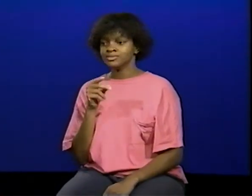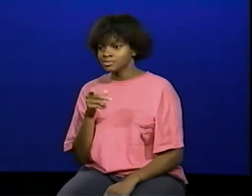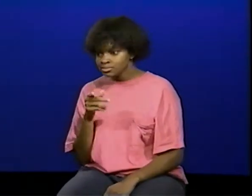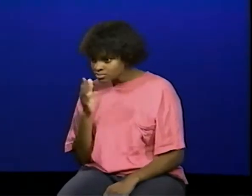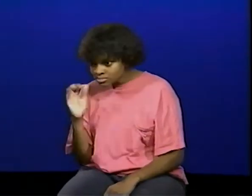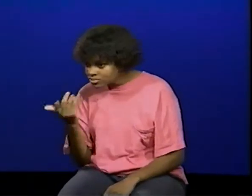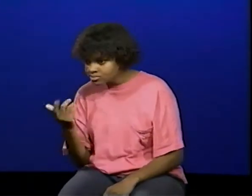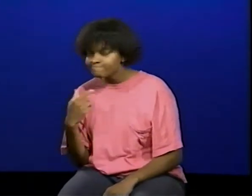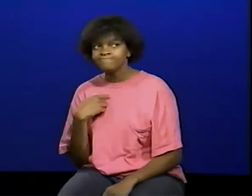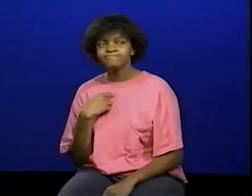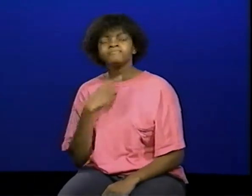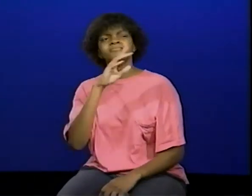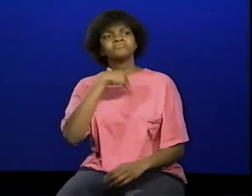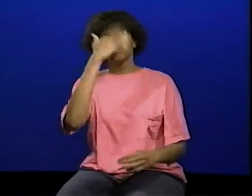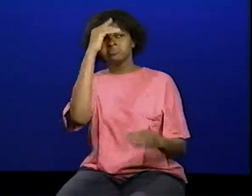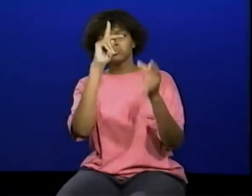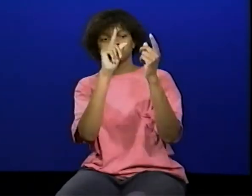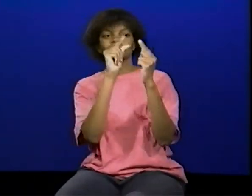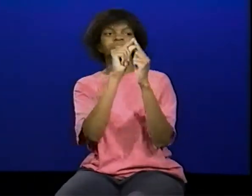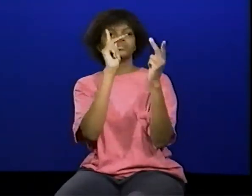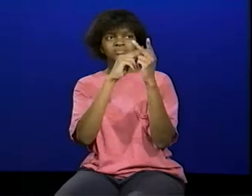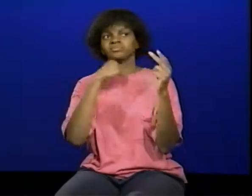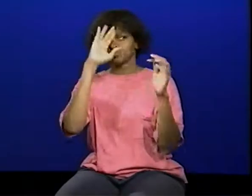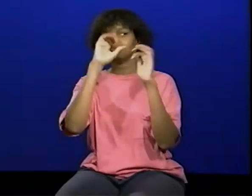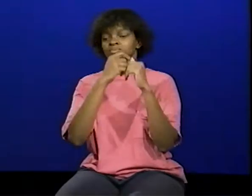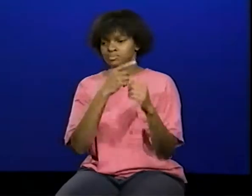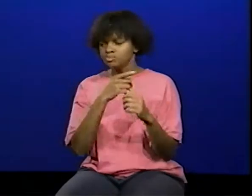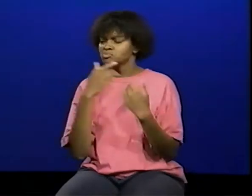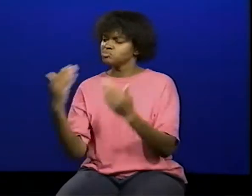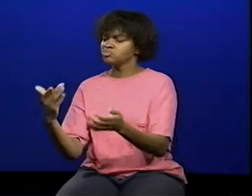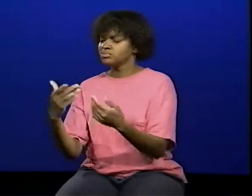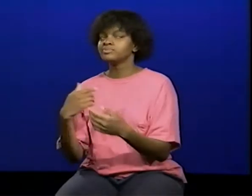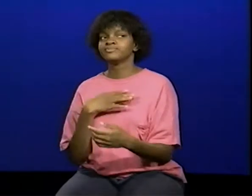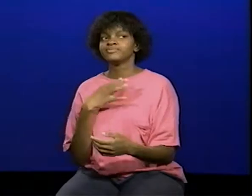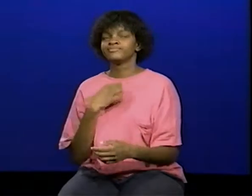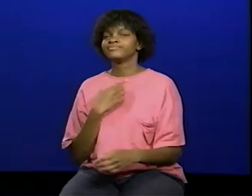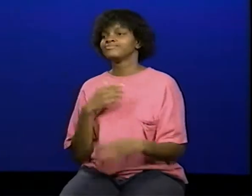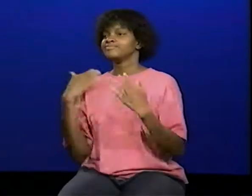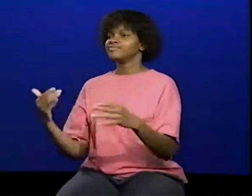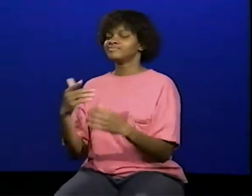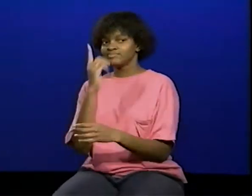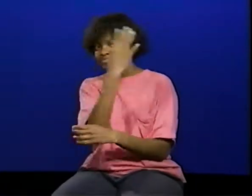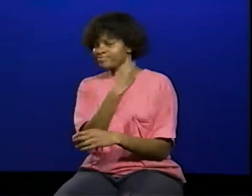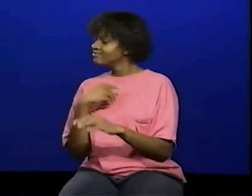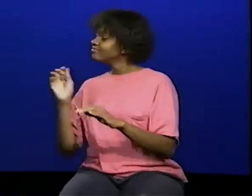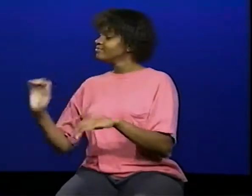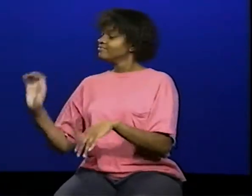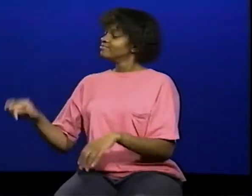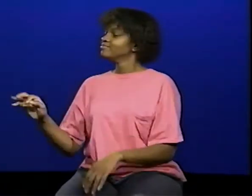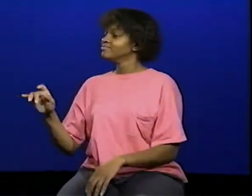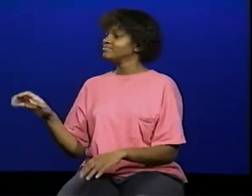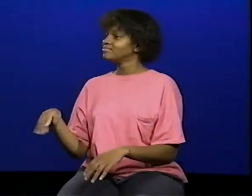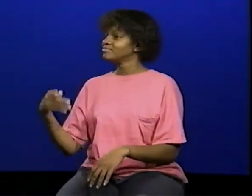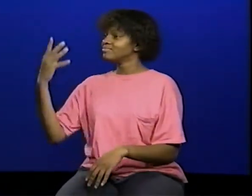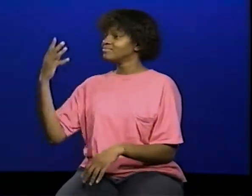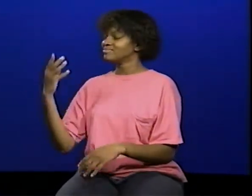on a computer, and I told her no. Well, I did inform her that I had experience working with WordPerfect,